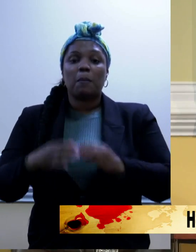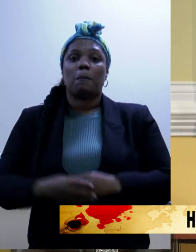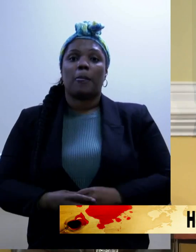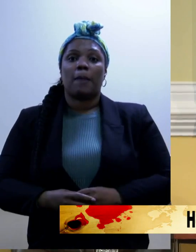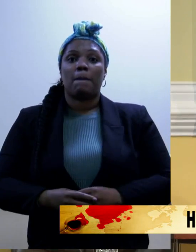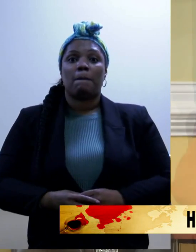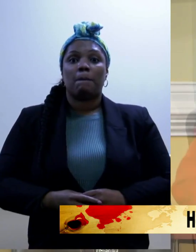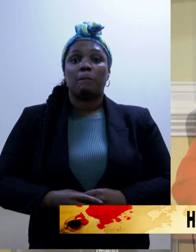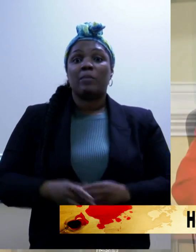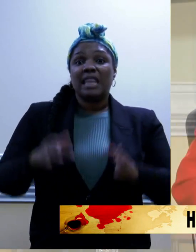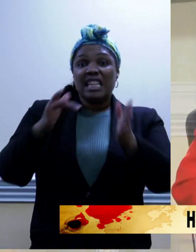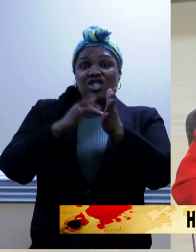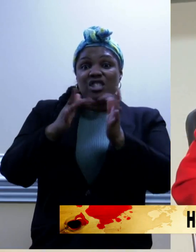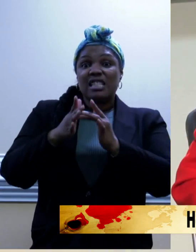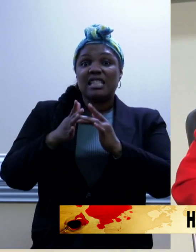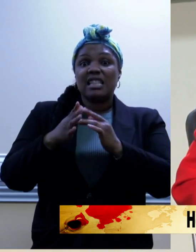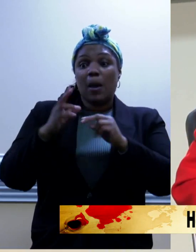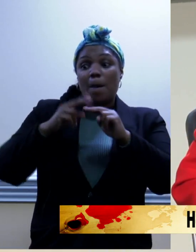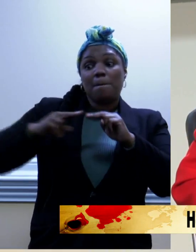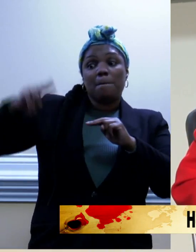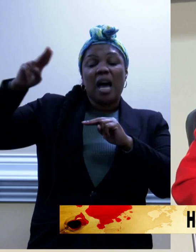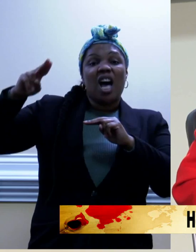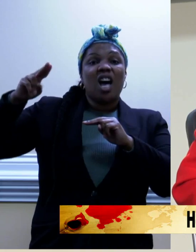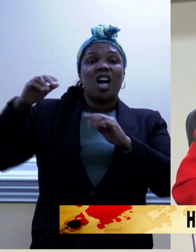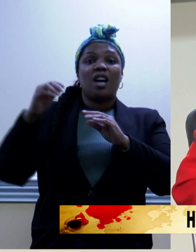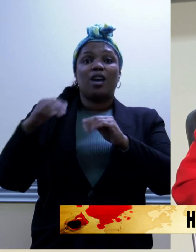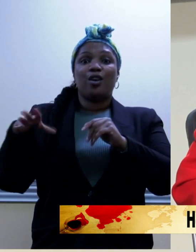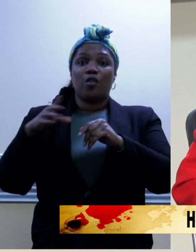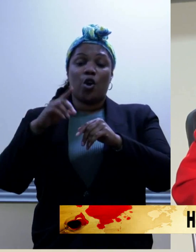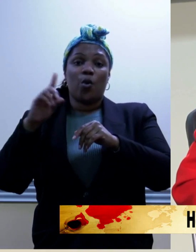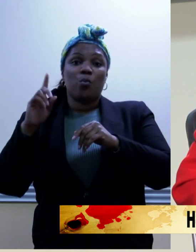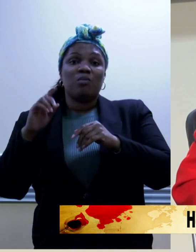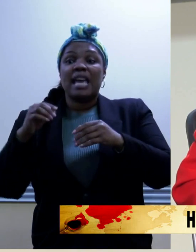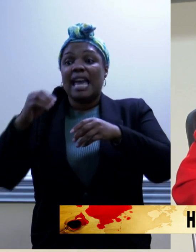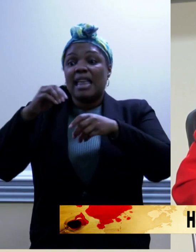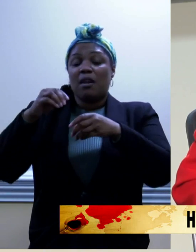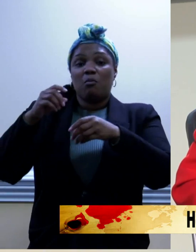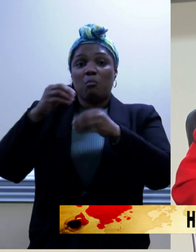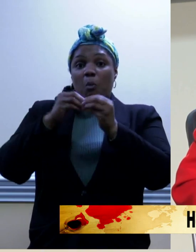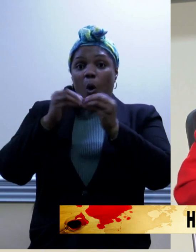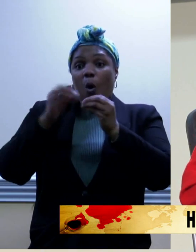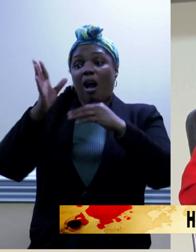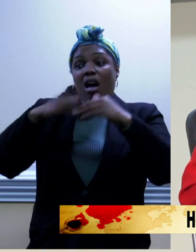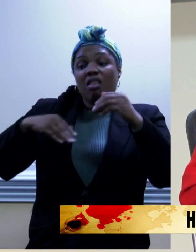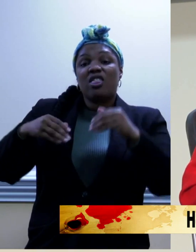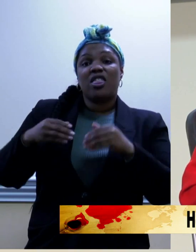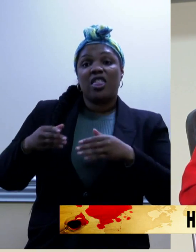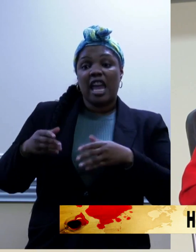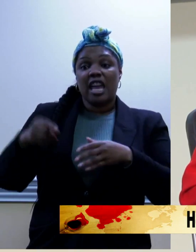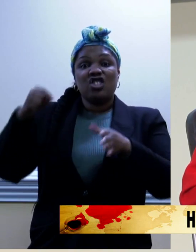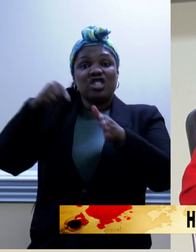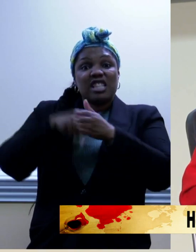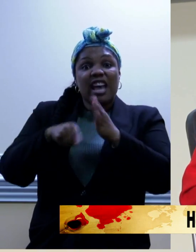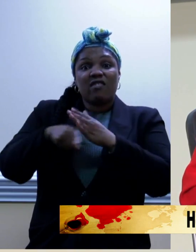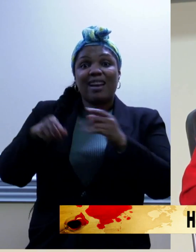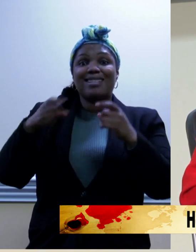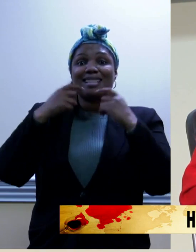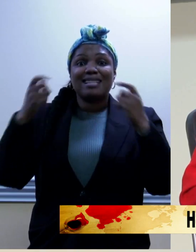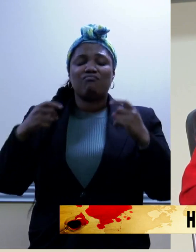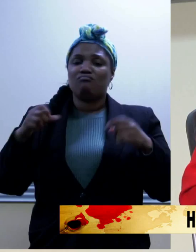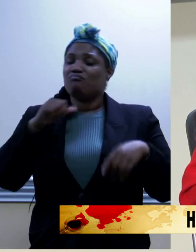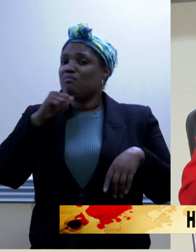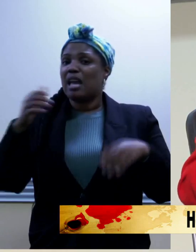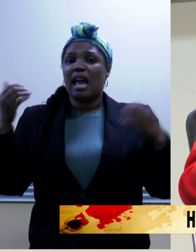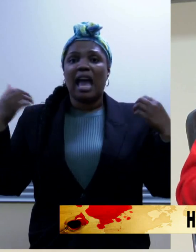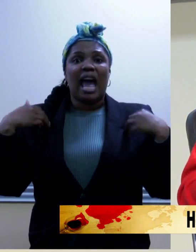and read. Above, when he says, sacrifice and offering and burnt offerings and offering for sin, thou wouldest not, neither had pleasure